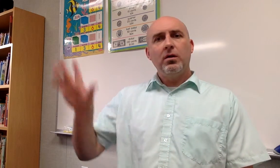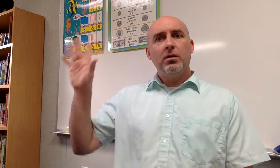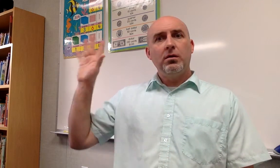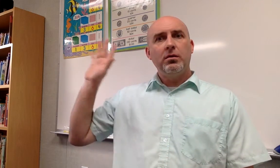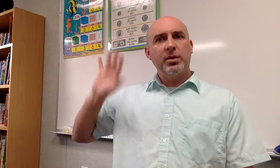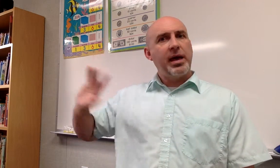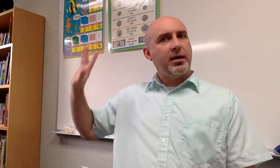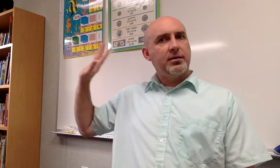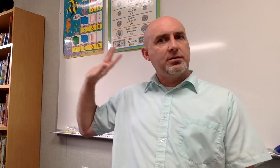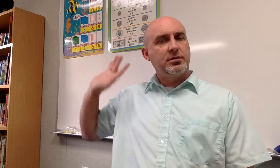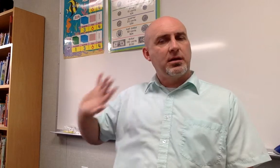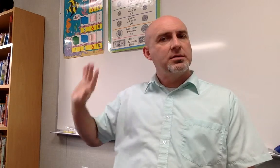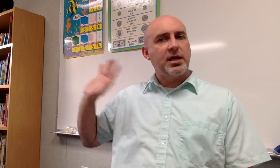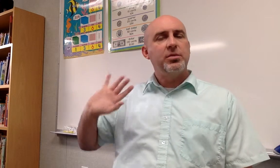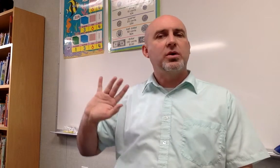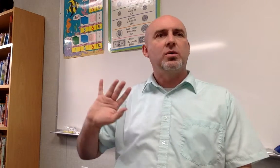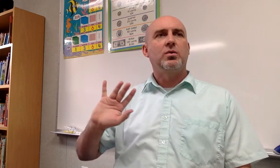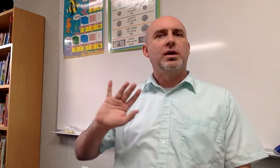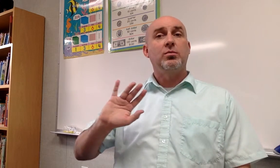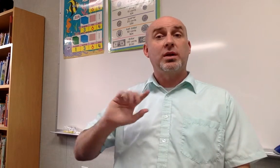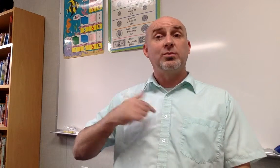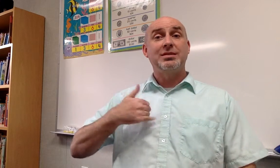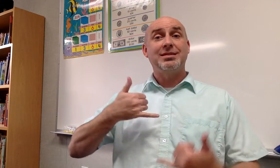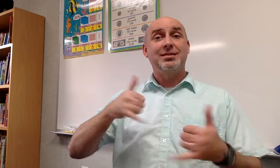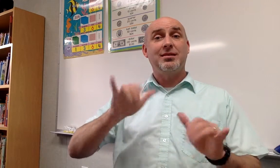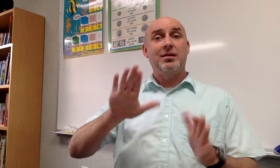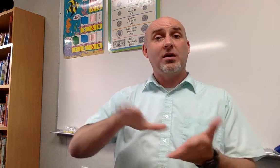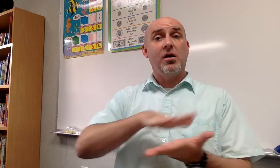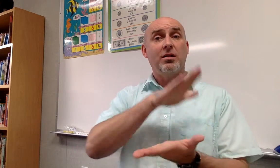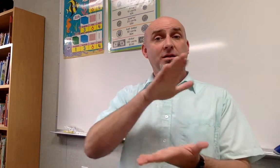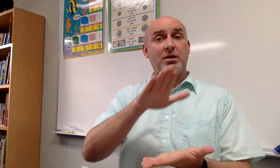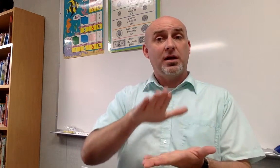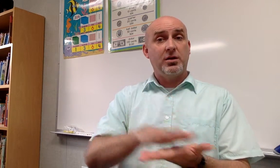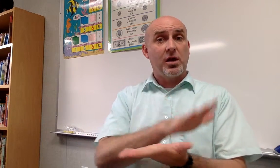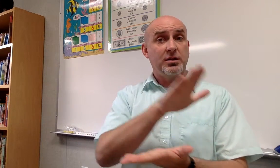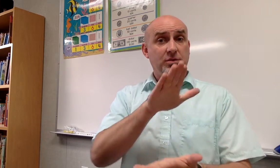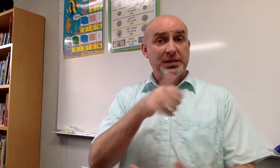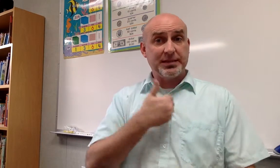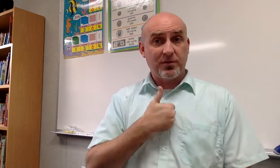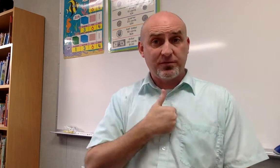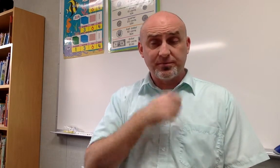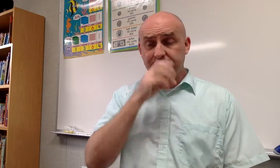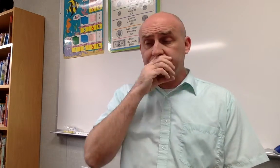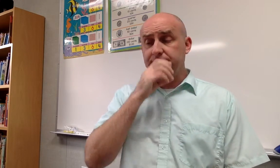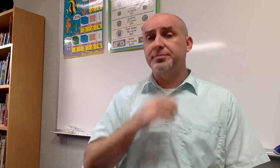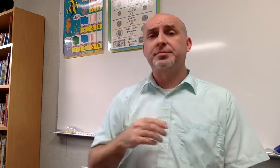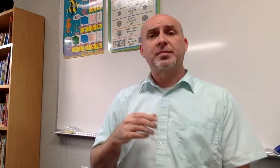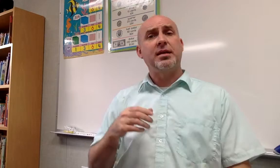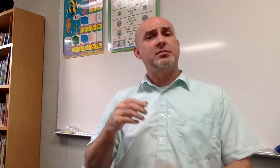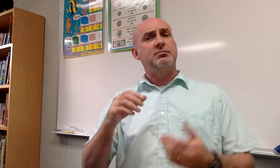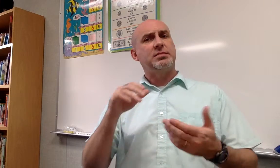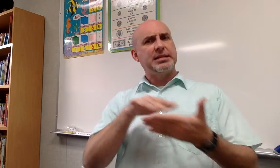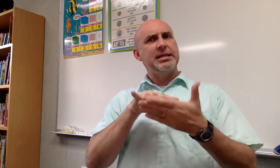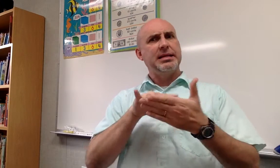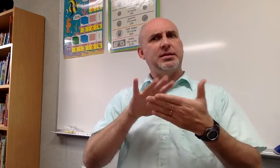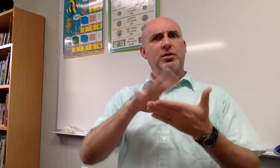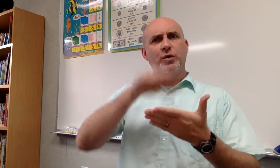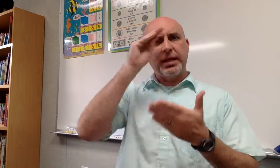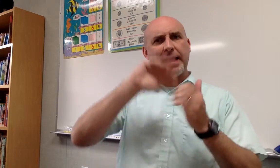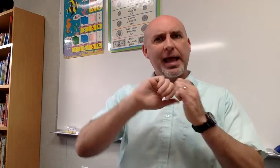All the way back a long time ago, when I was still in college myself and studying and learning